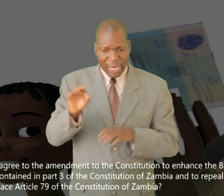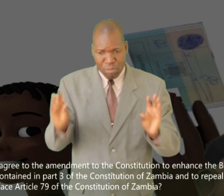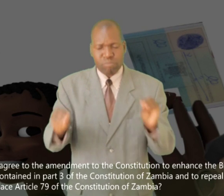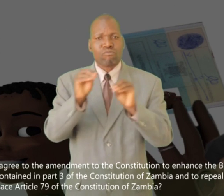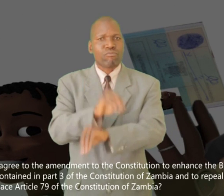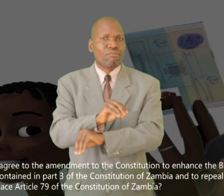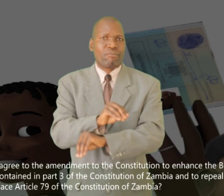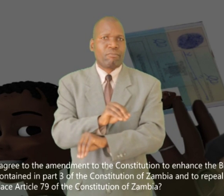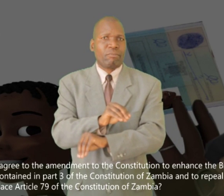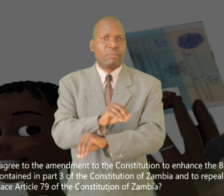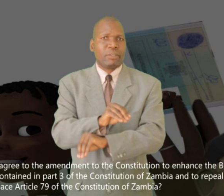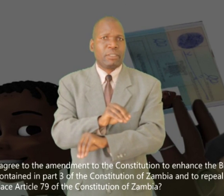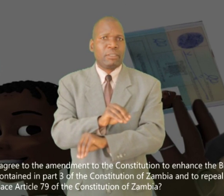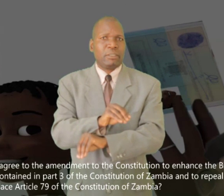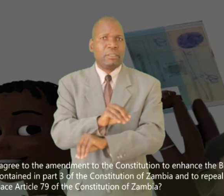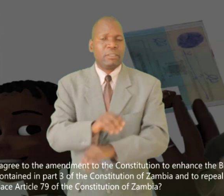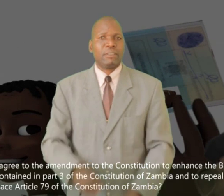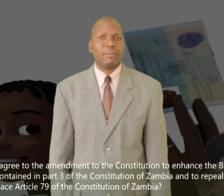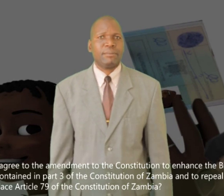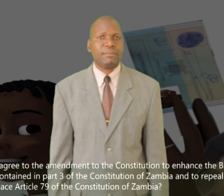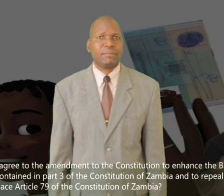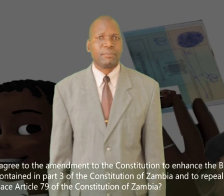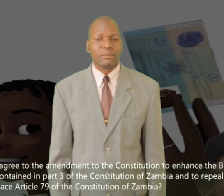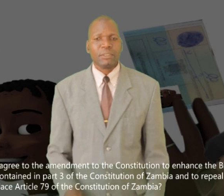79 of the Constitution of Zambia?